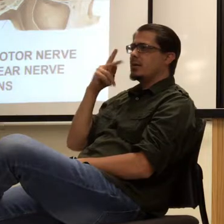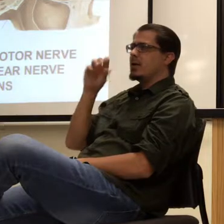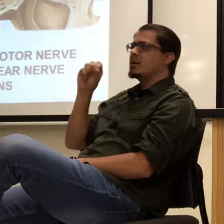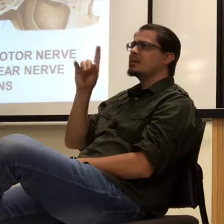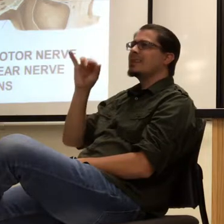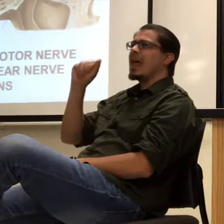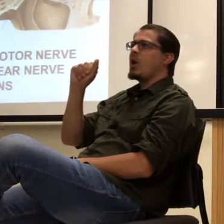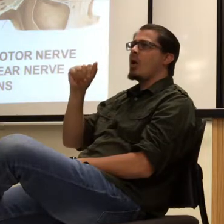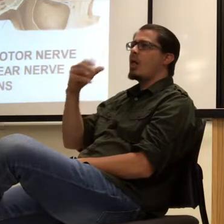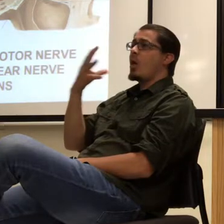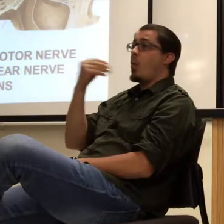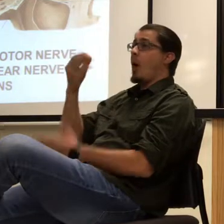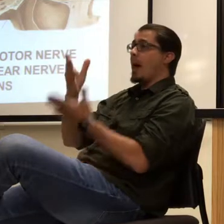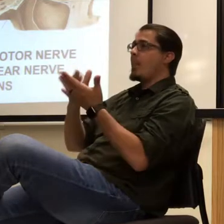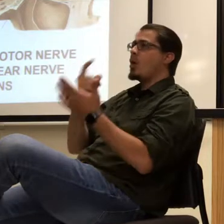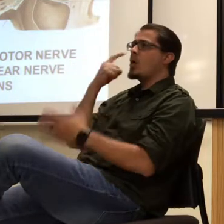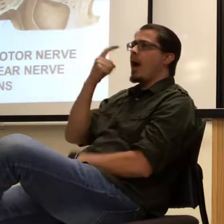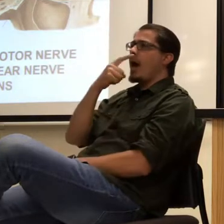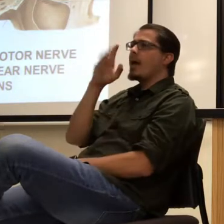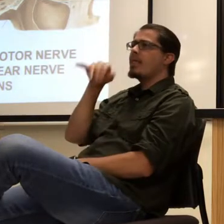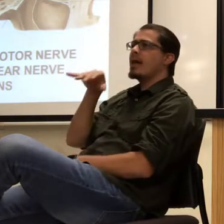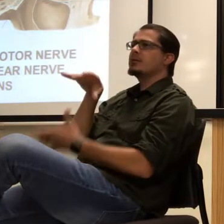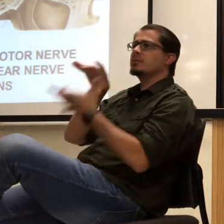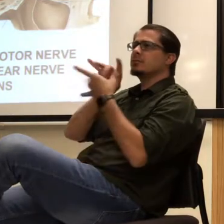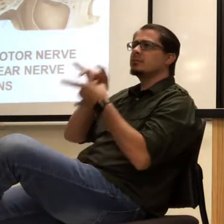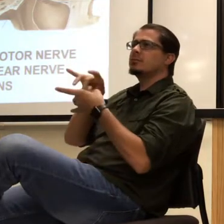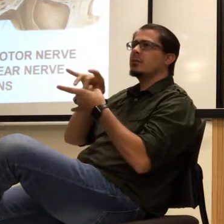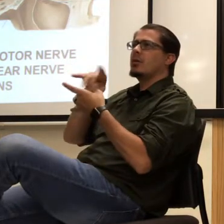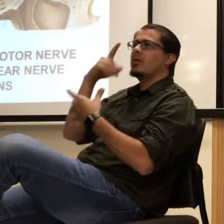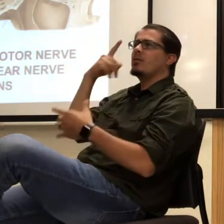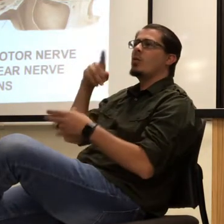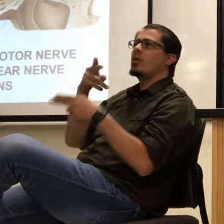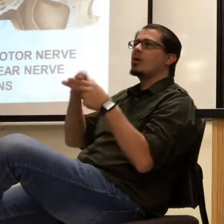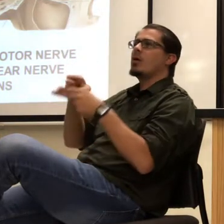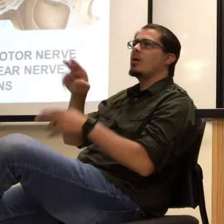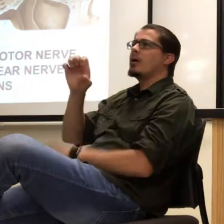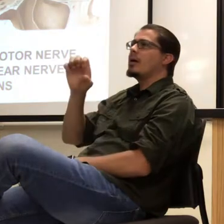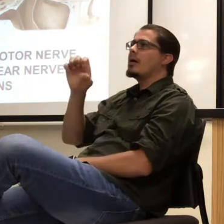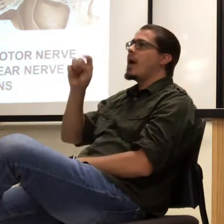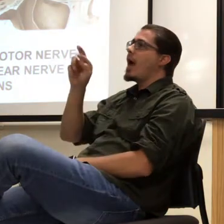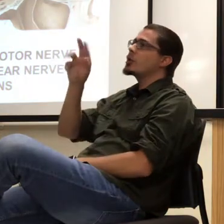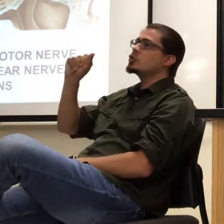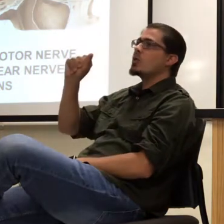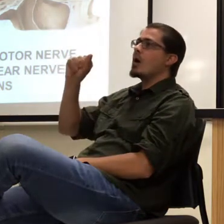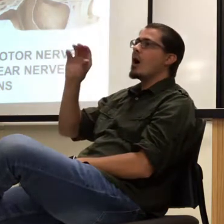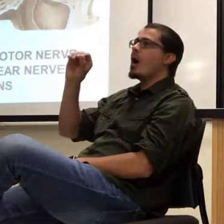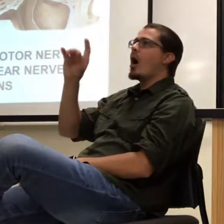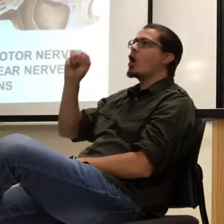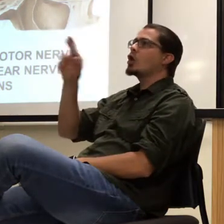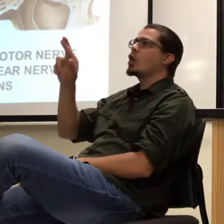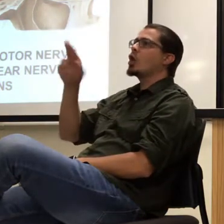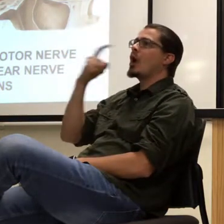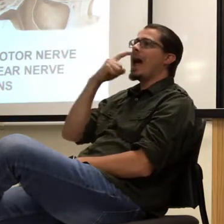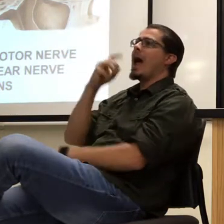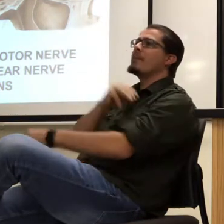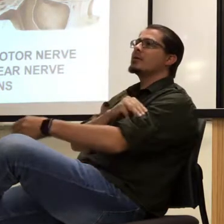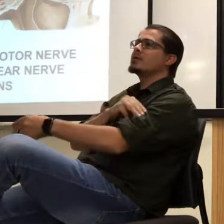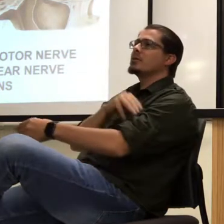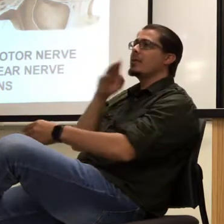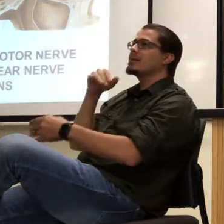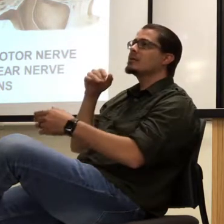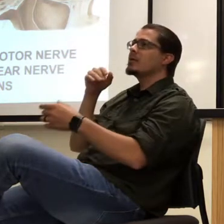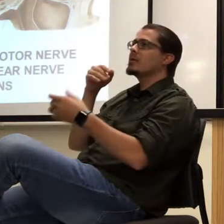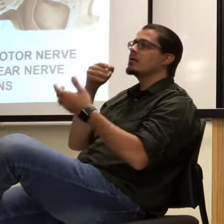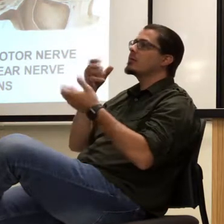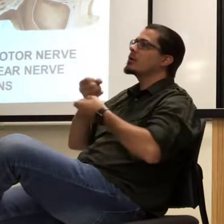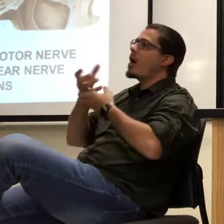whites of your eyes, are an insertion for what are called the extraocular eye muscles, okay? The muscles that move your